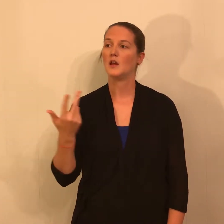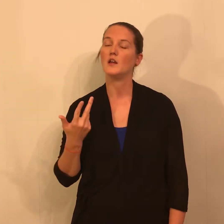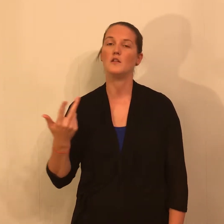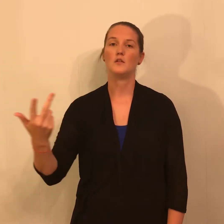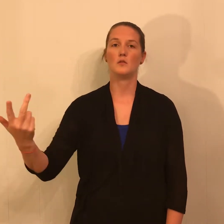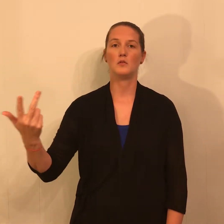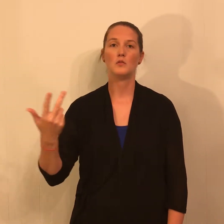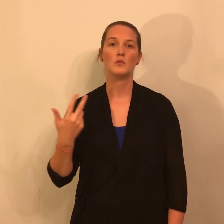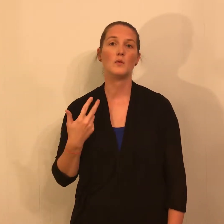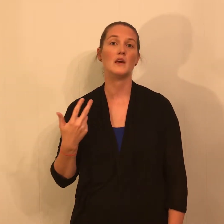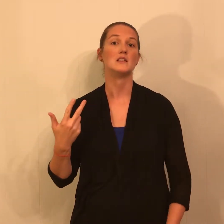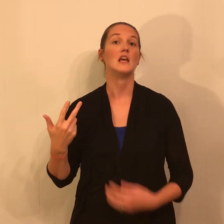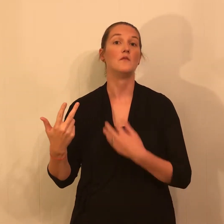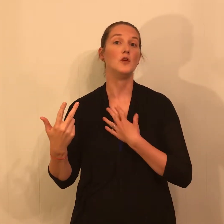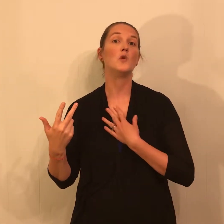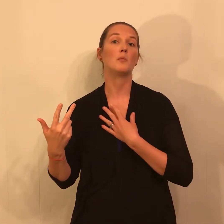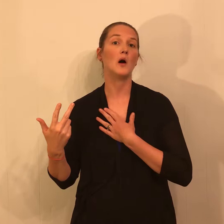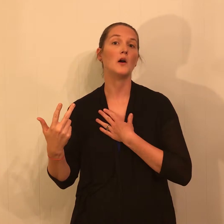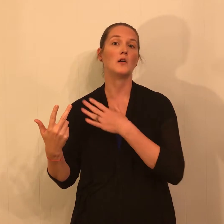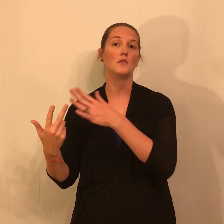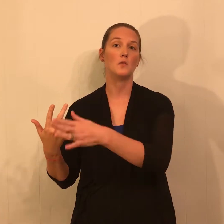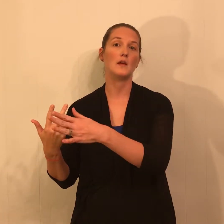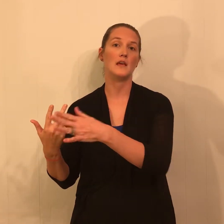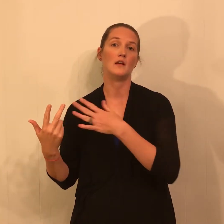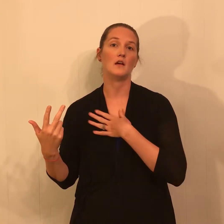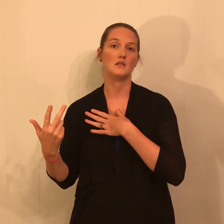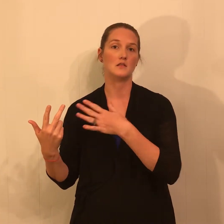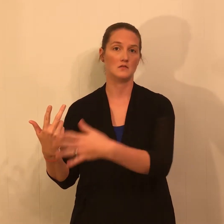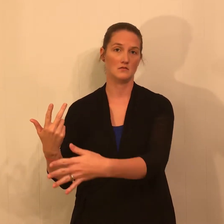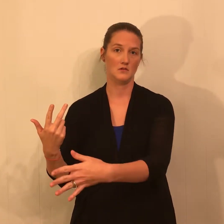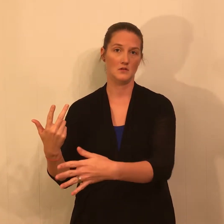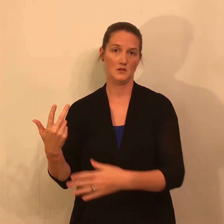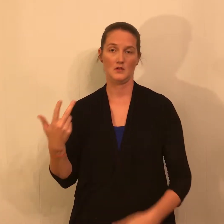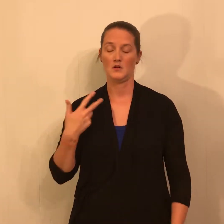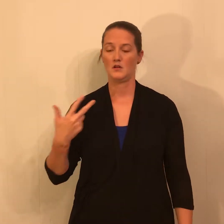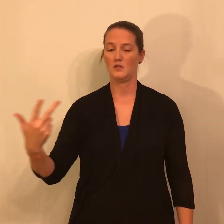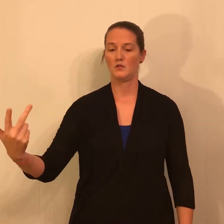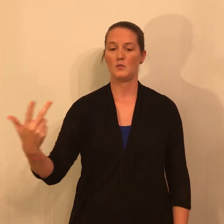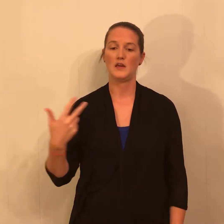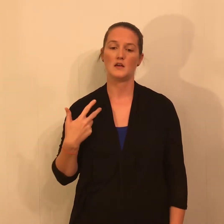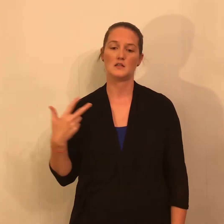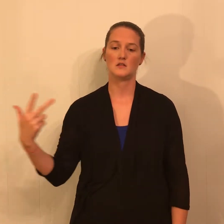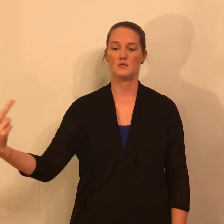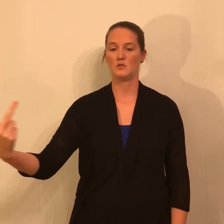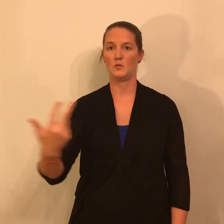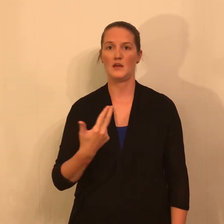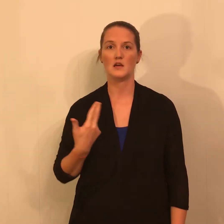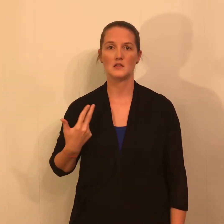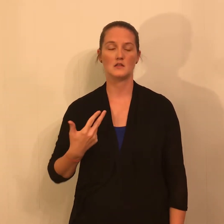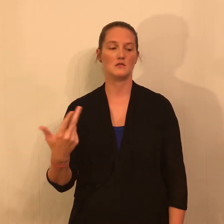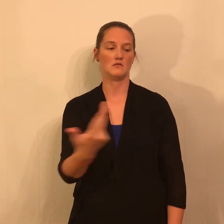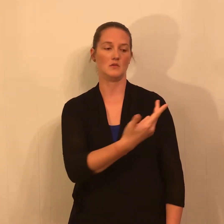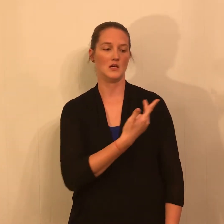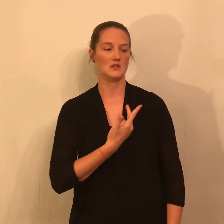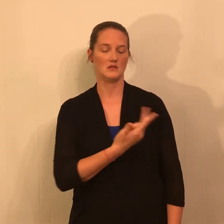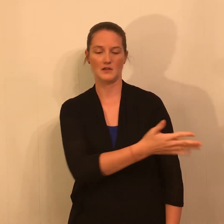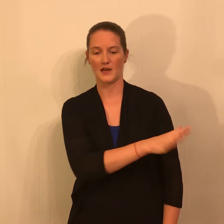and do we, us. If you are part of the we and us. We, us. We, us. We, us. That kind of